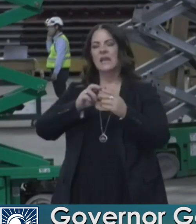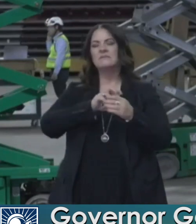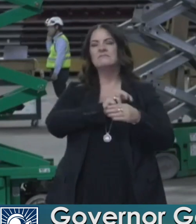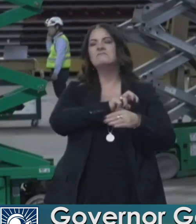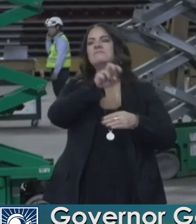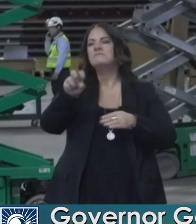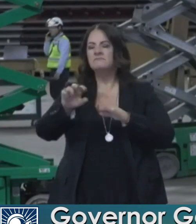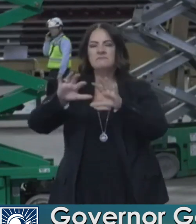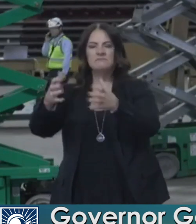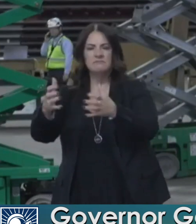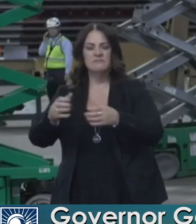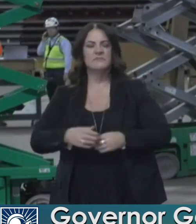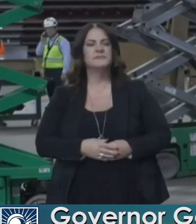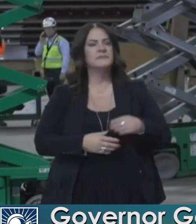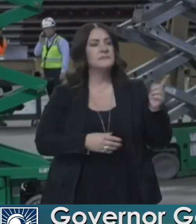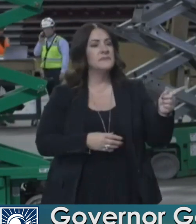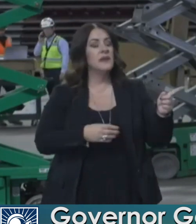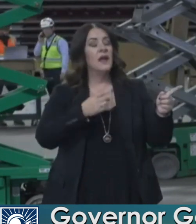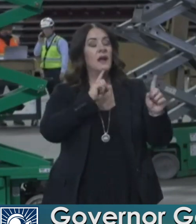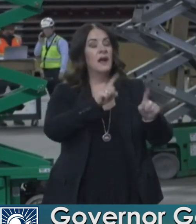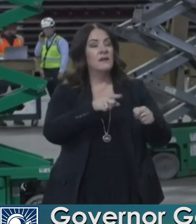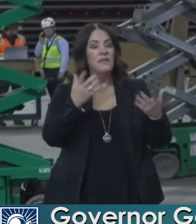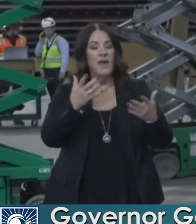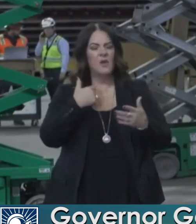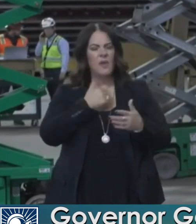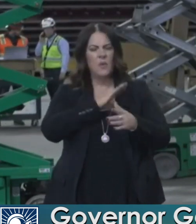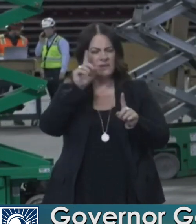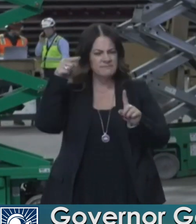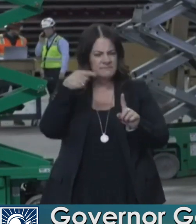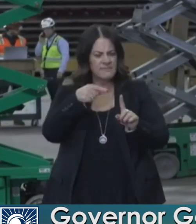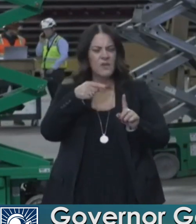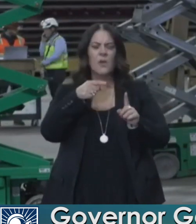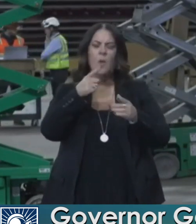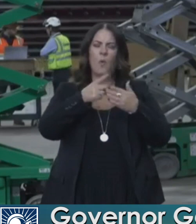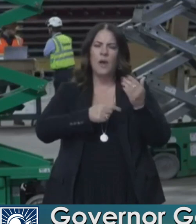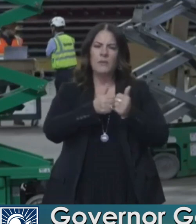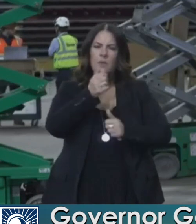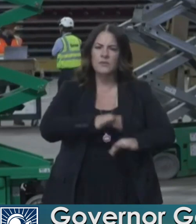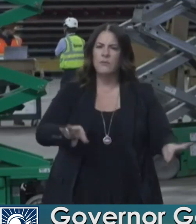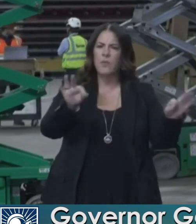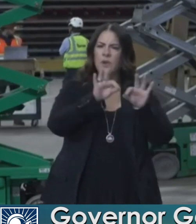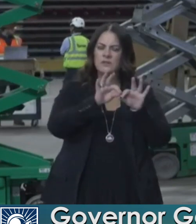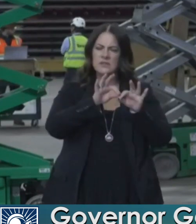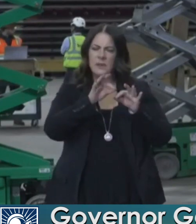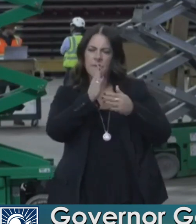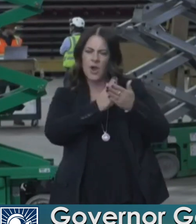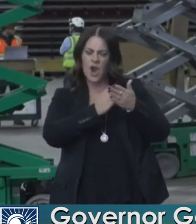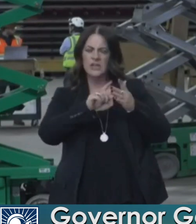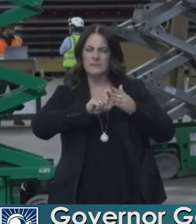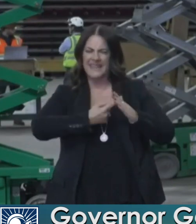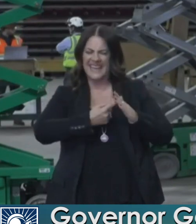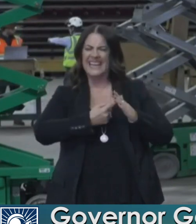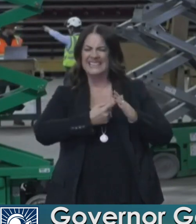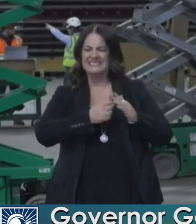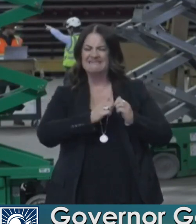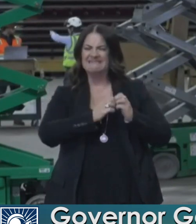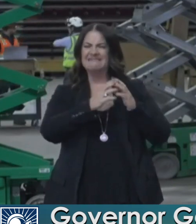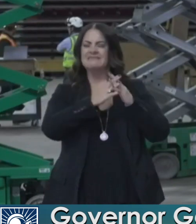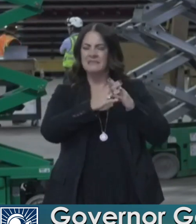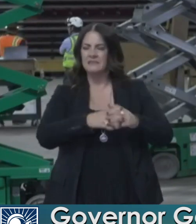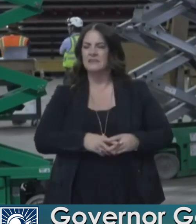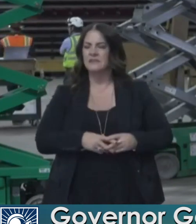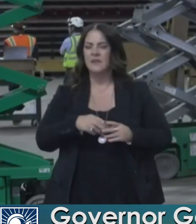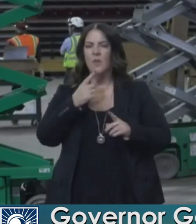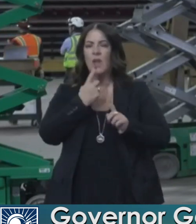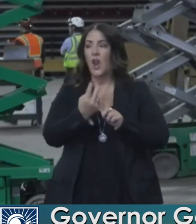incrementally so we can focus our attention with acuity, and we look at our modeling. And we looked at over the course of